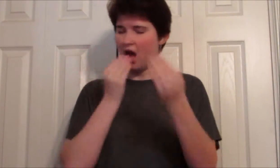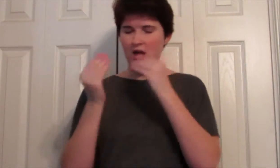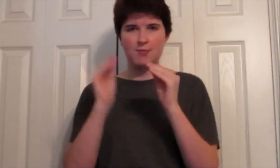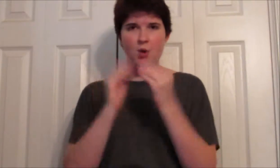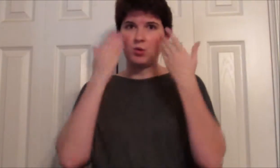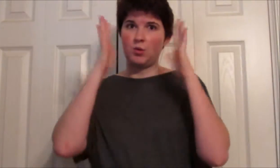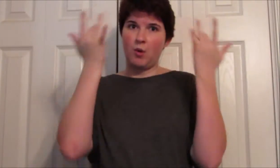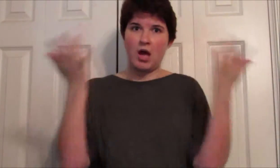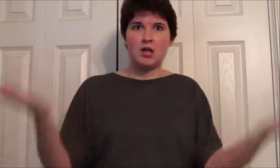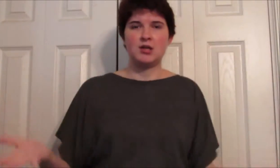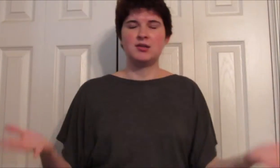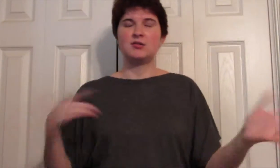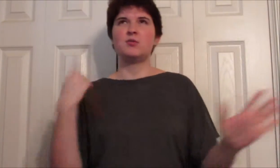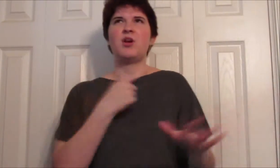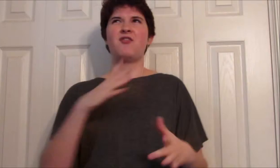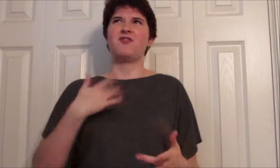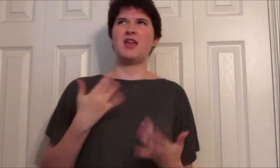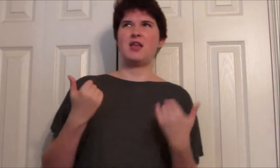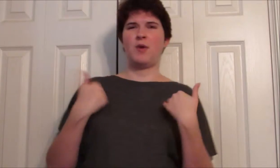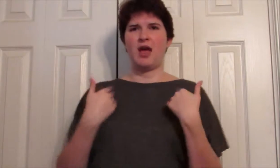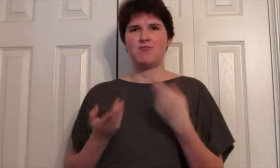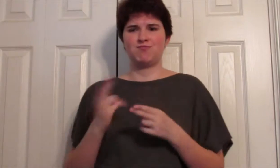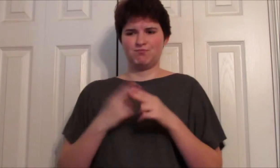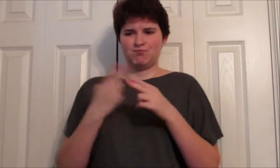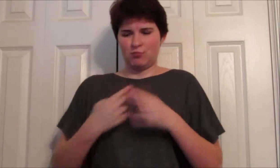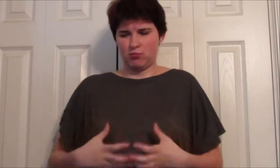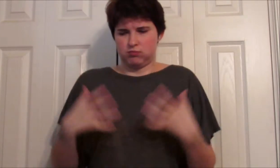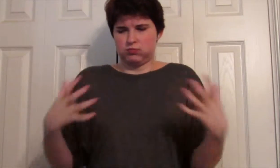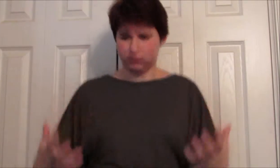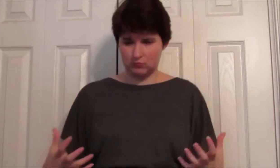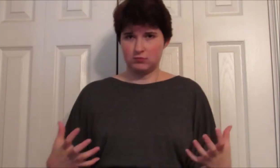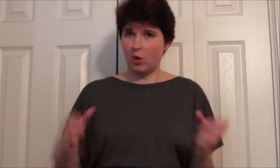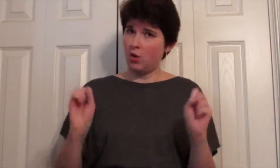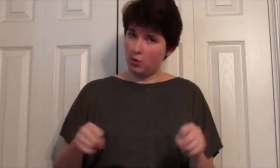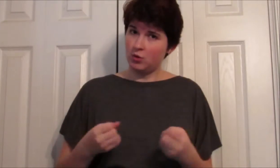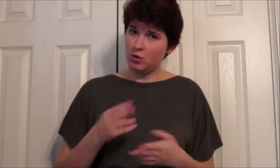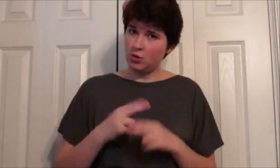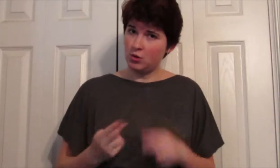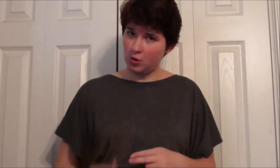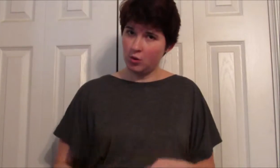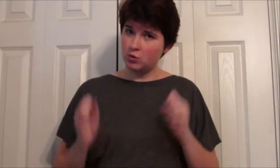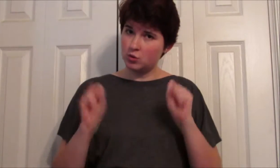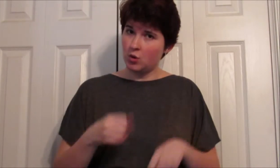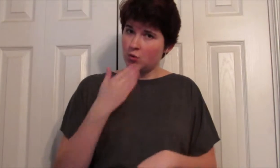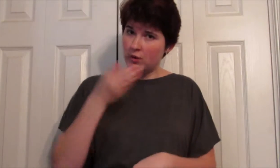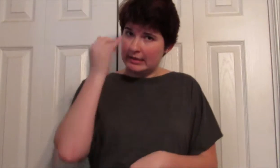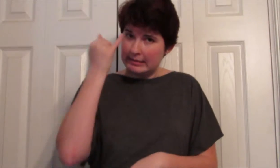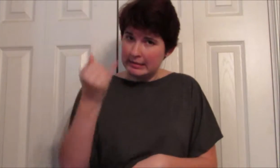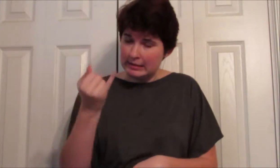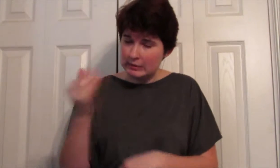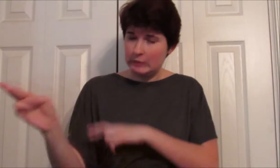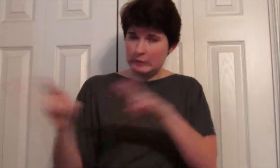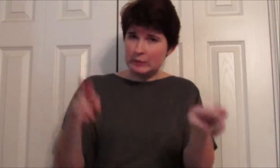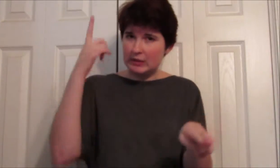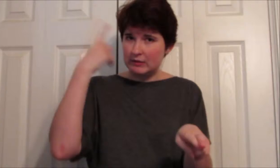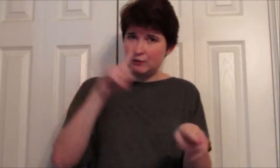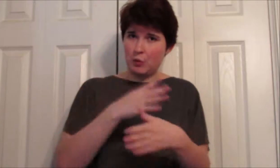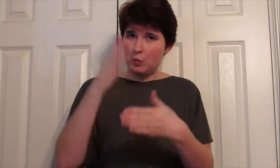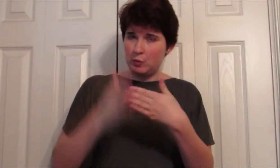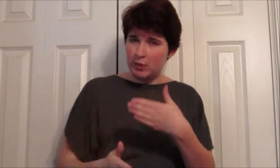just do. So we've all probably feel like we've got a couple of pounds and inches that we can stand to lose as quickly as possible in preparation for game day and